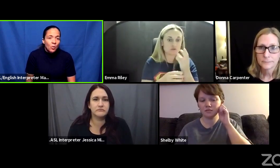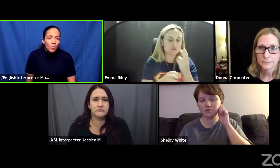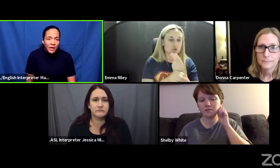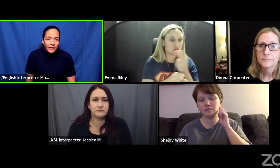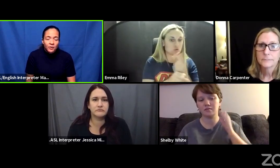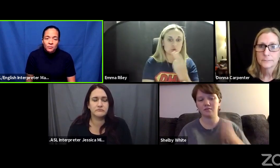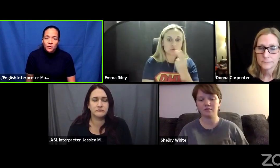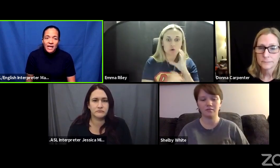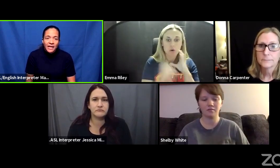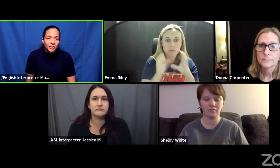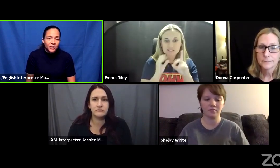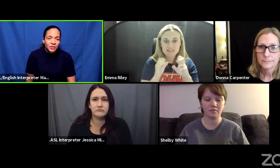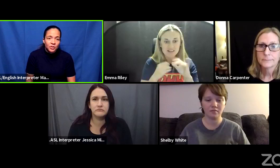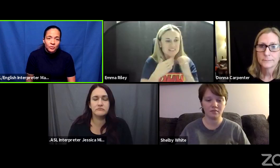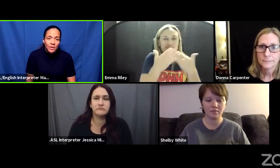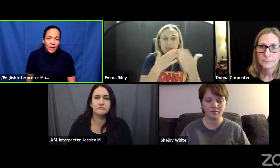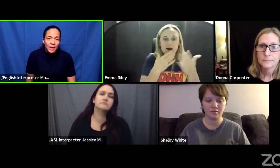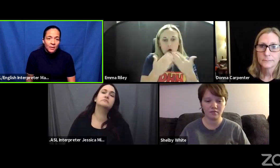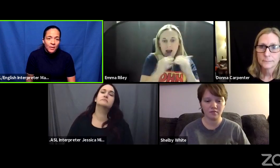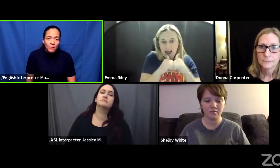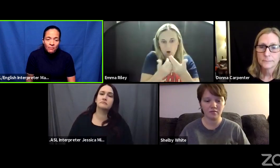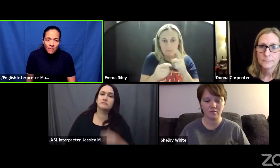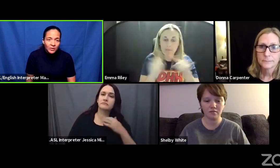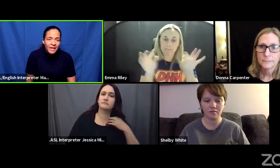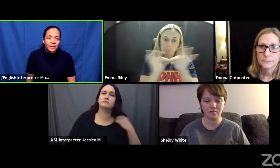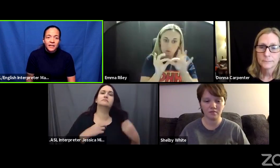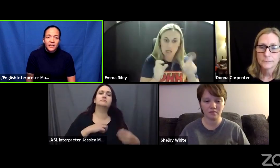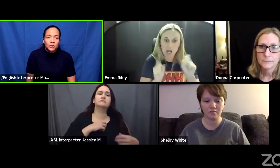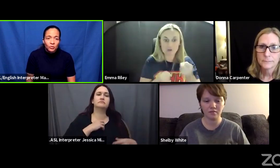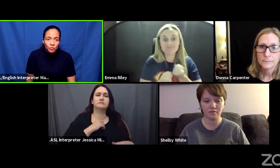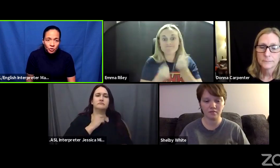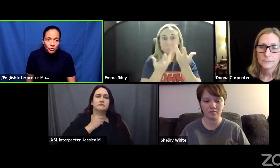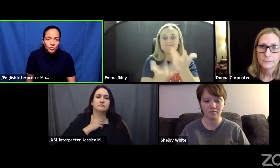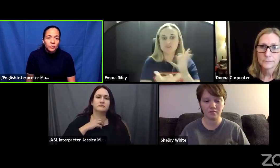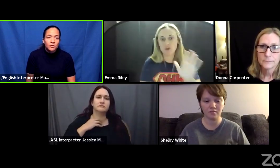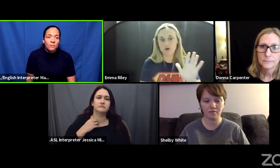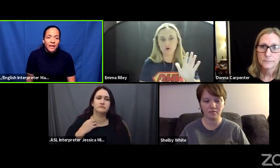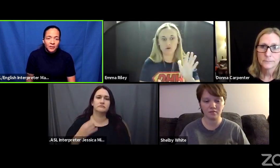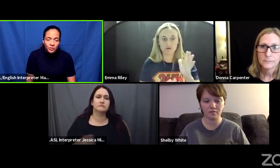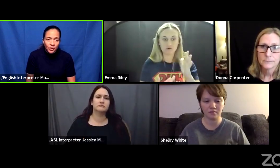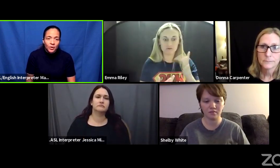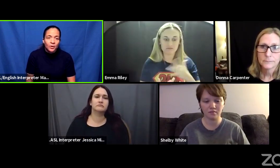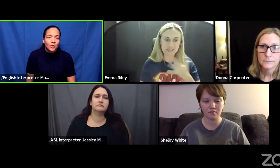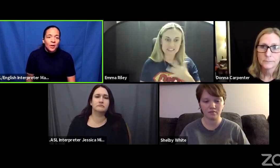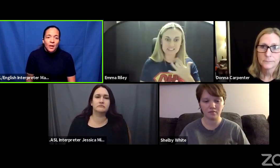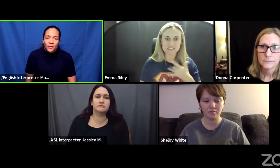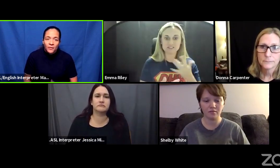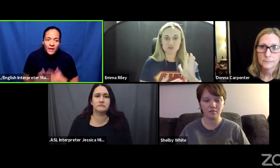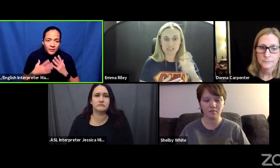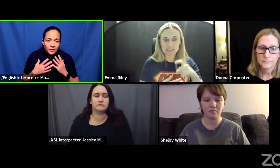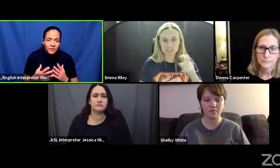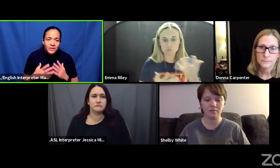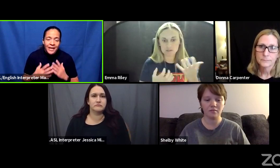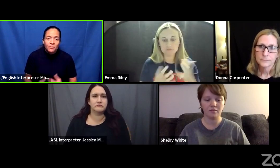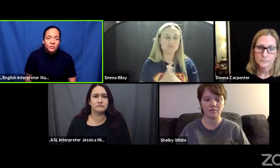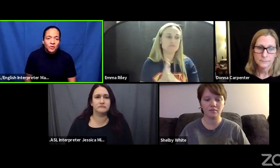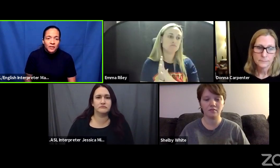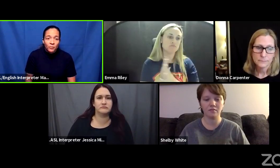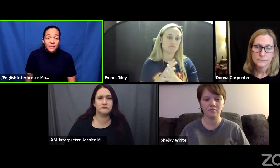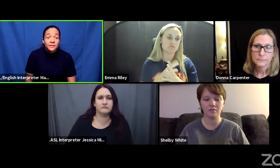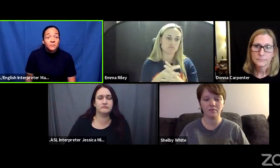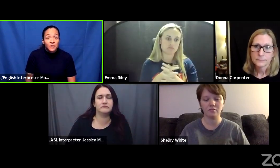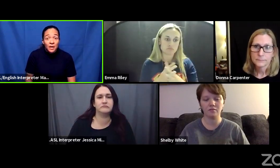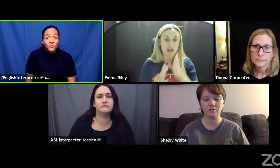vital. Whatever communication modality you choose, make sure that they are just able